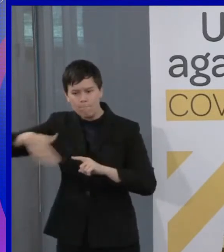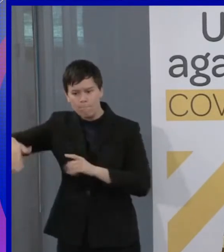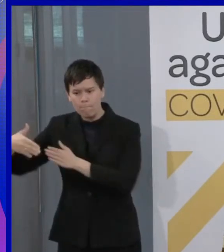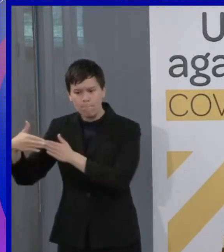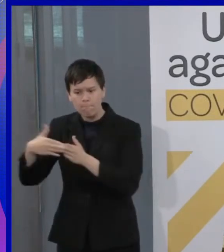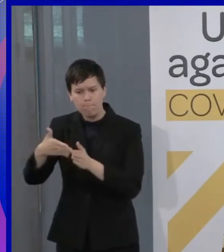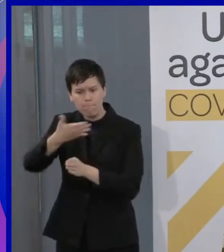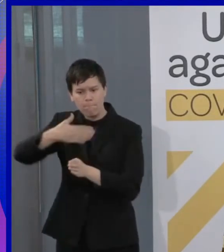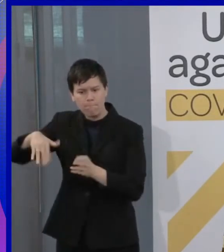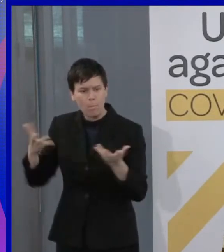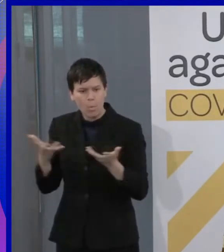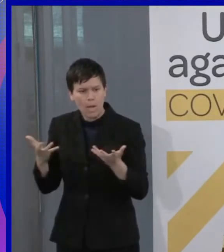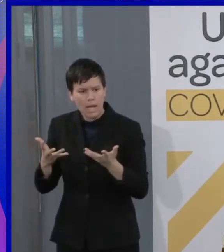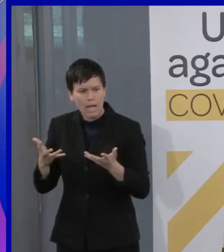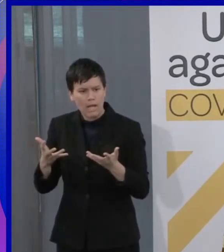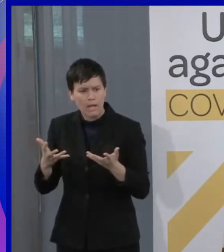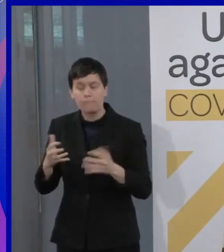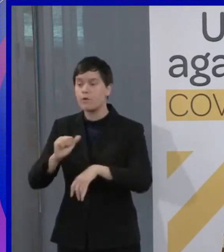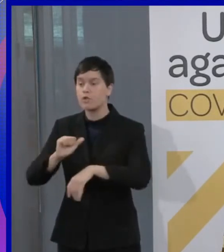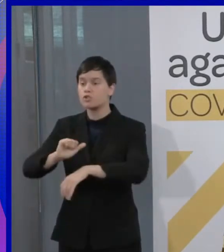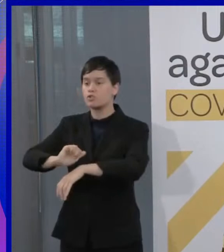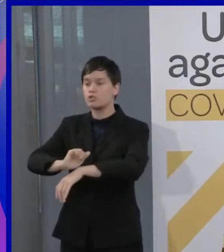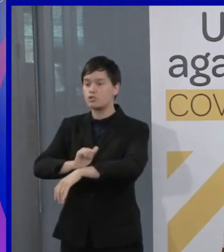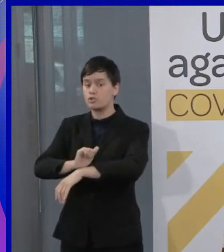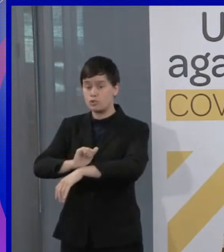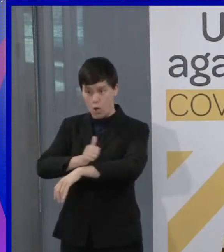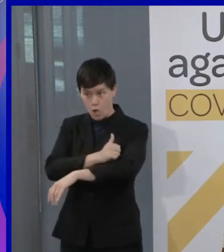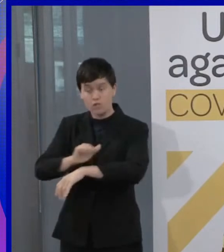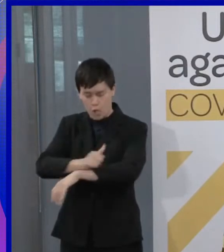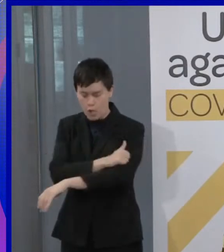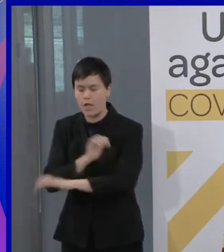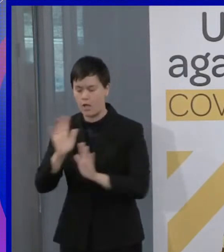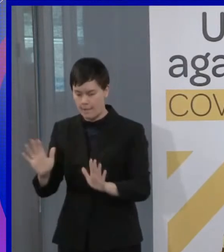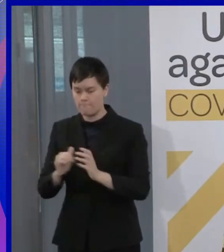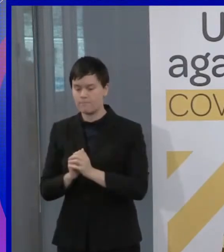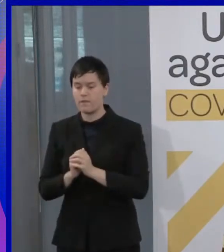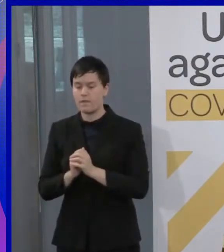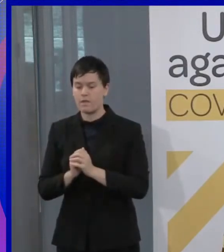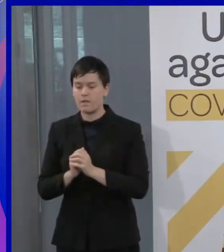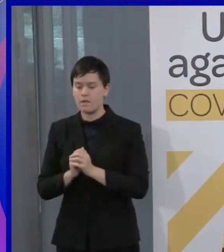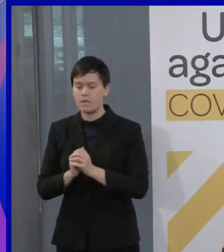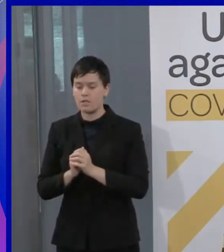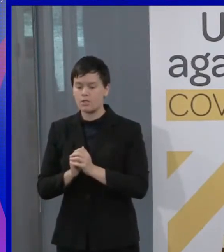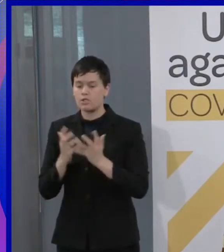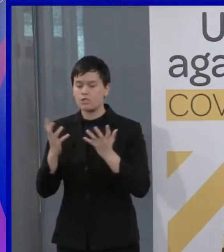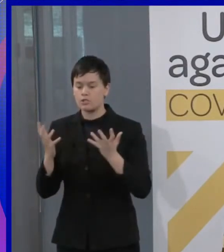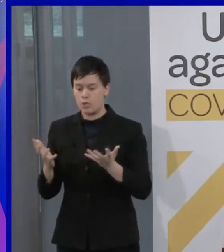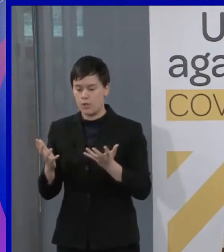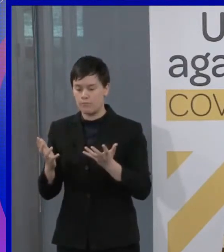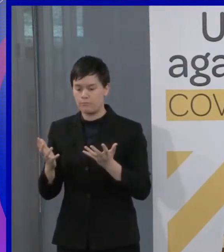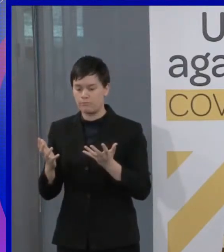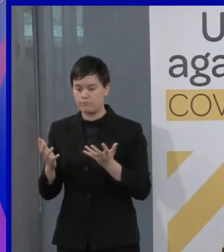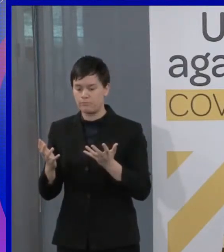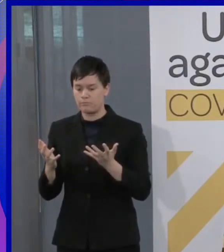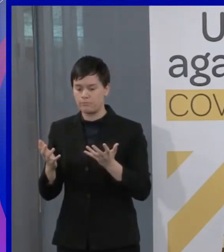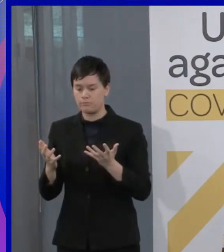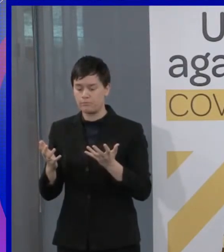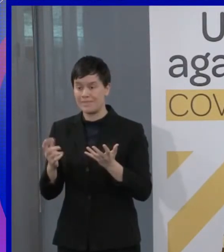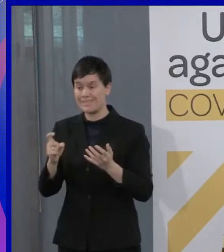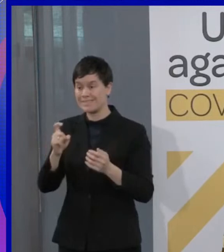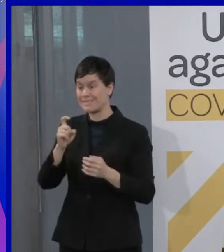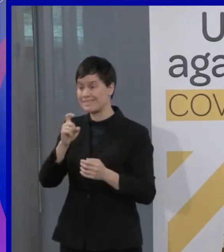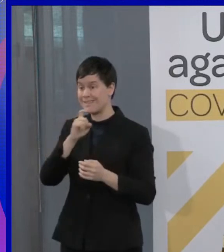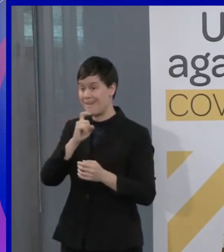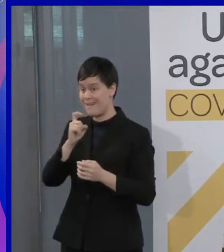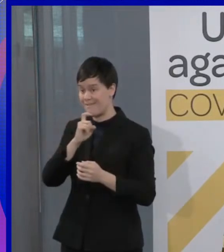of Tauranga. I will check that, yes. These, the advice is, well, actually, there are sort of some members of the workforce who are